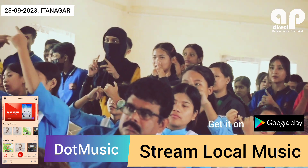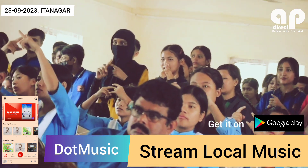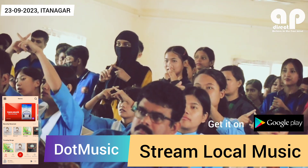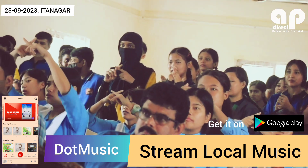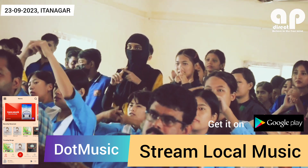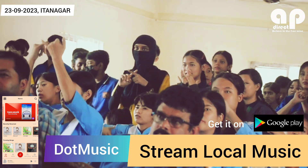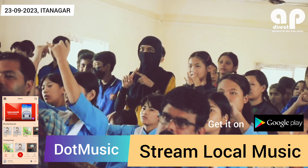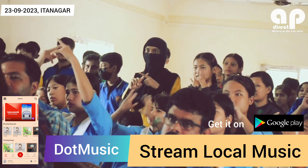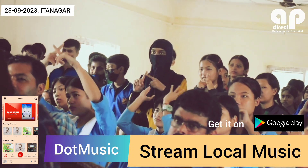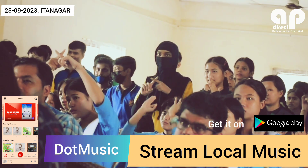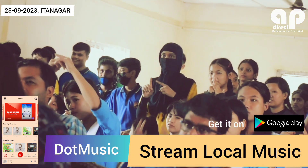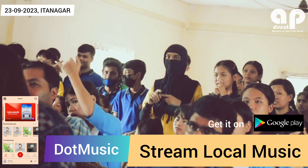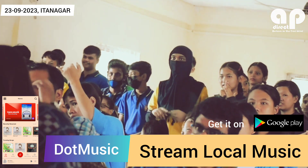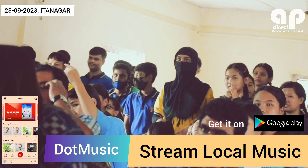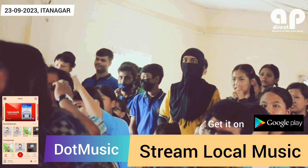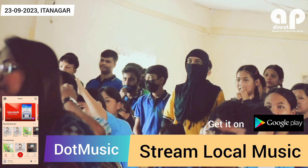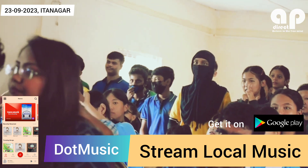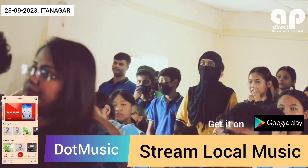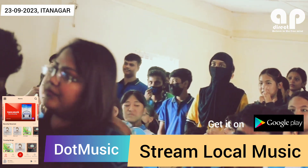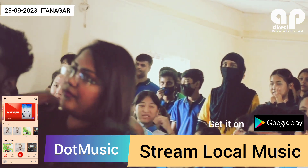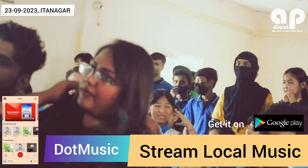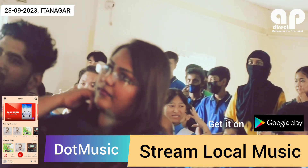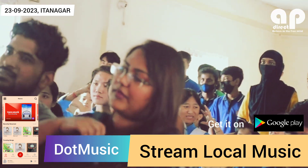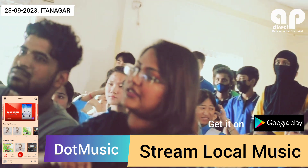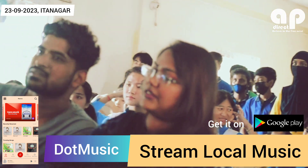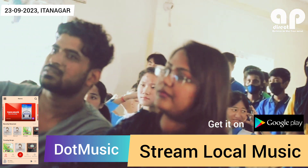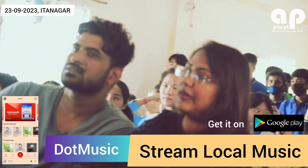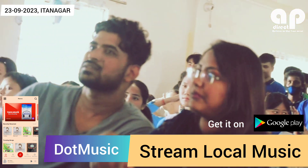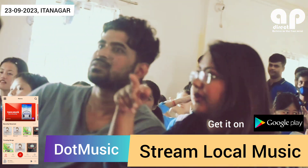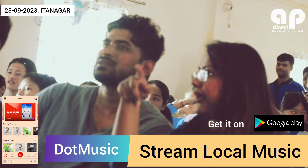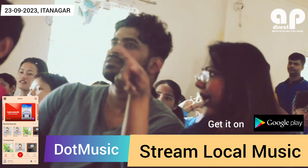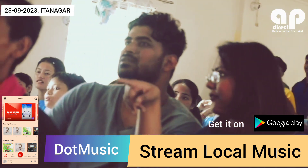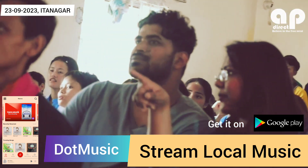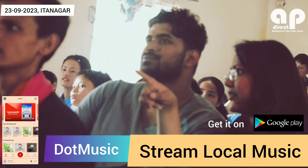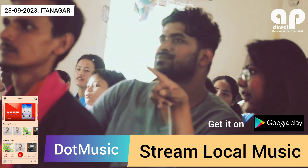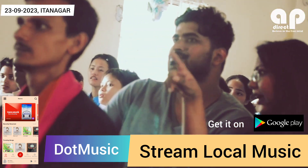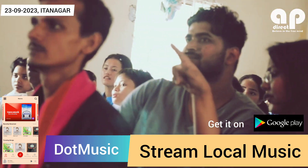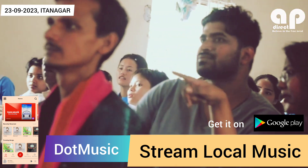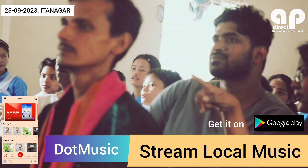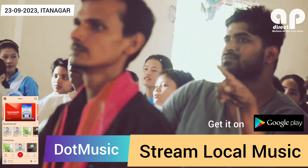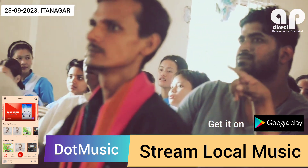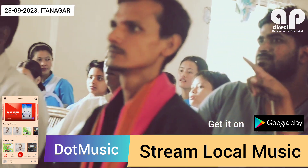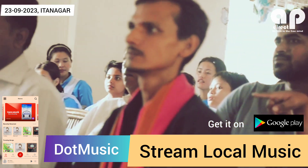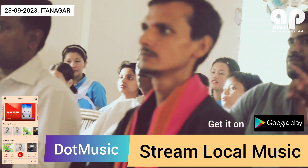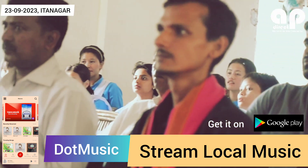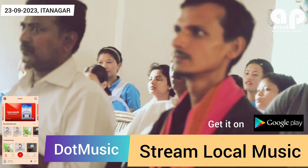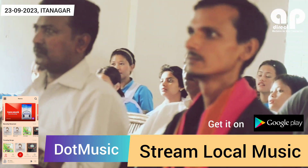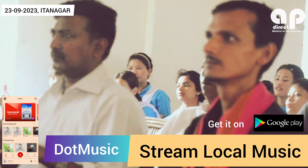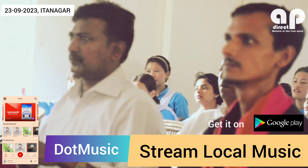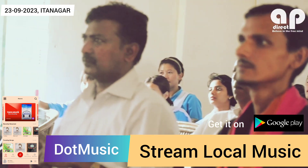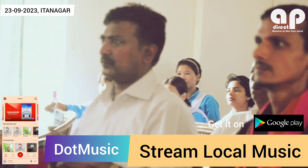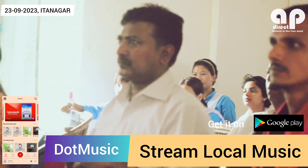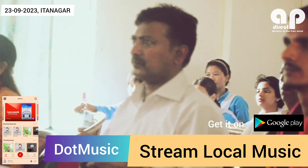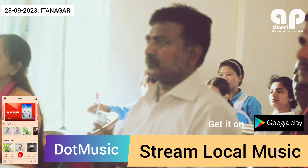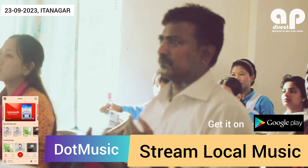welcome. Welcome. Yes. Welcome. So we will do once again. Okay, student. The first. What? Sunday.